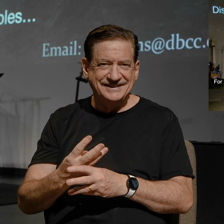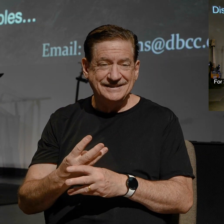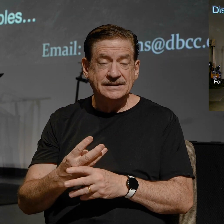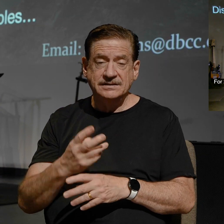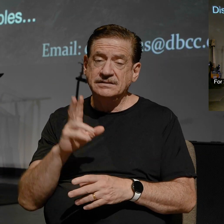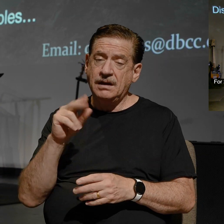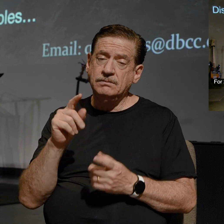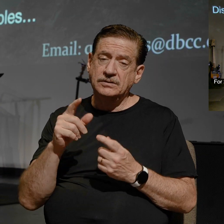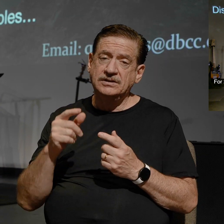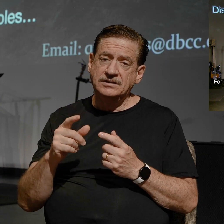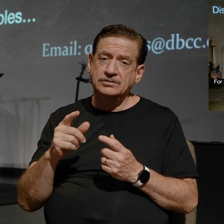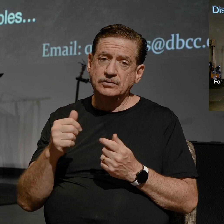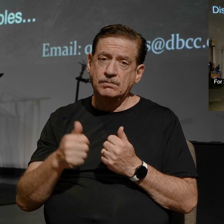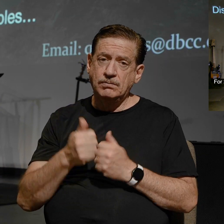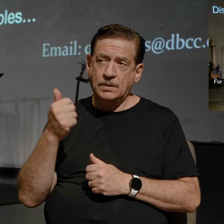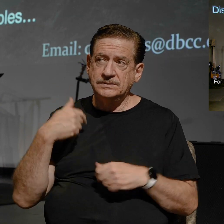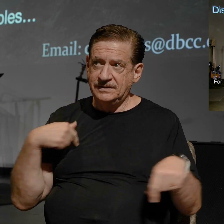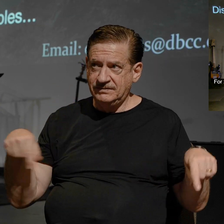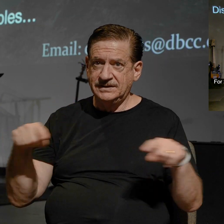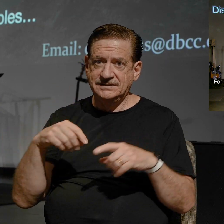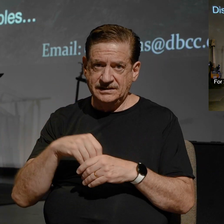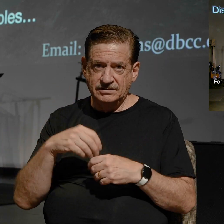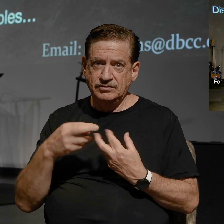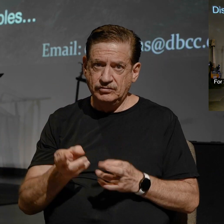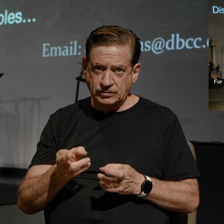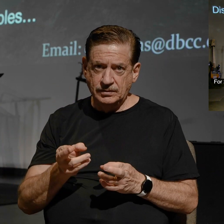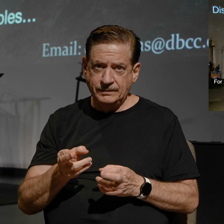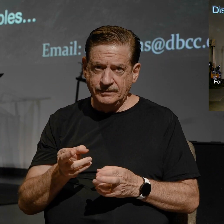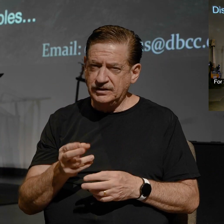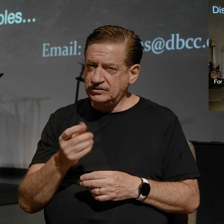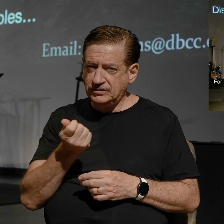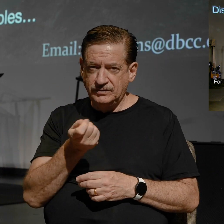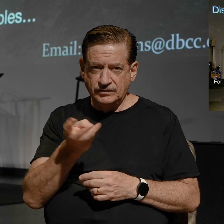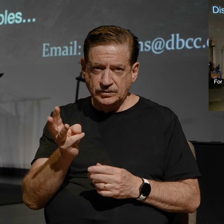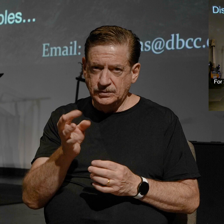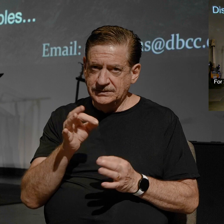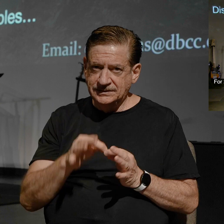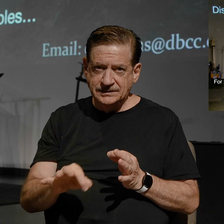It's up to most of us in the room. So I leave you just with two simple questions.